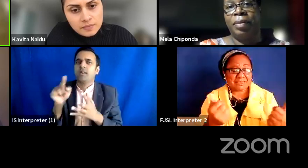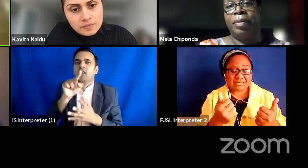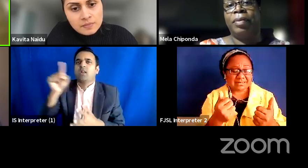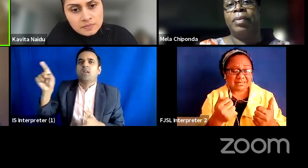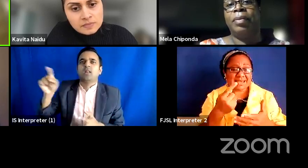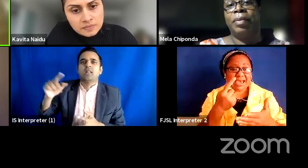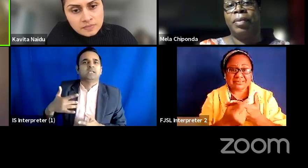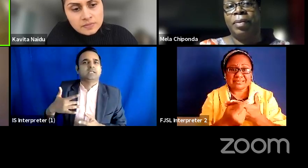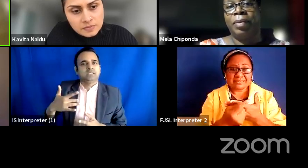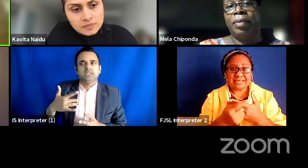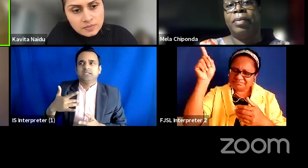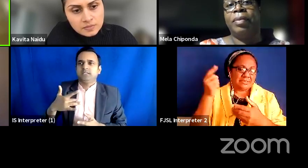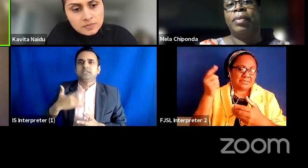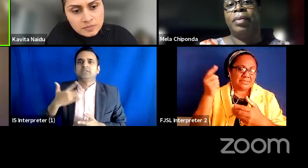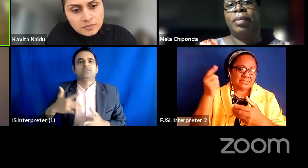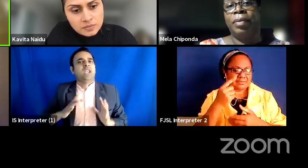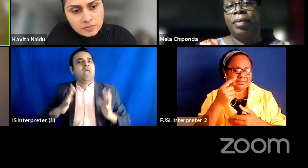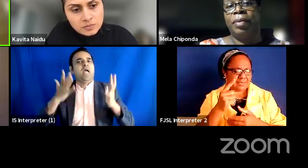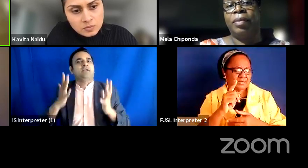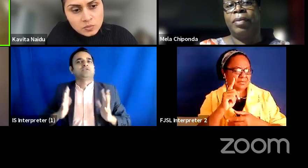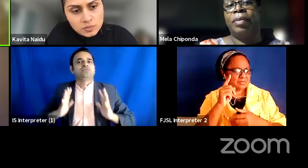or these solutions are the